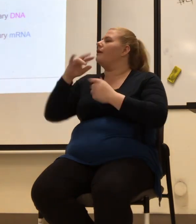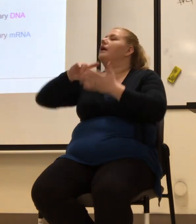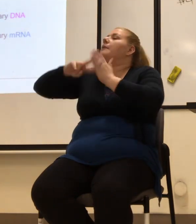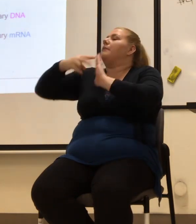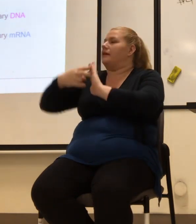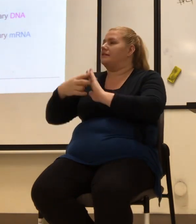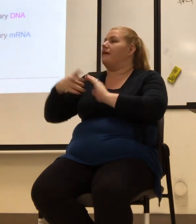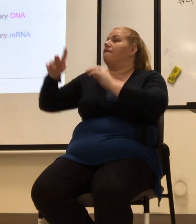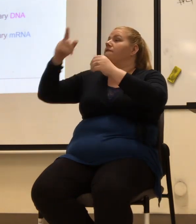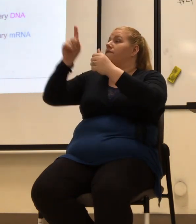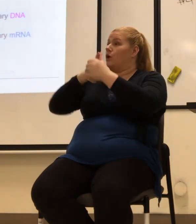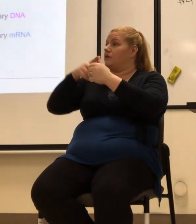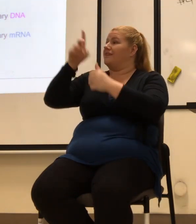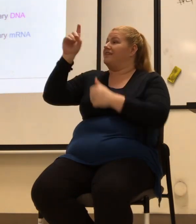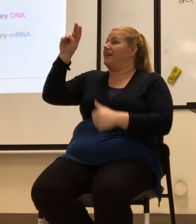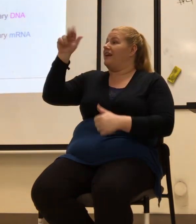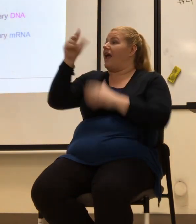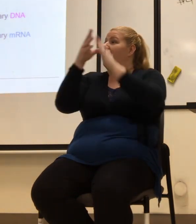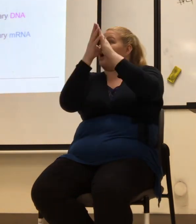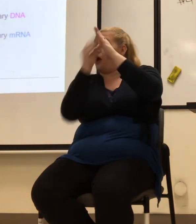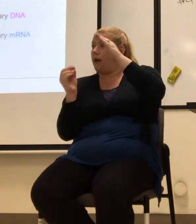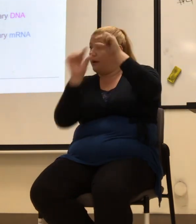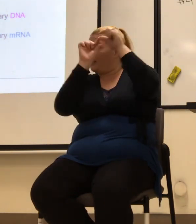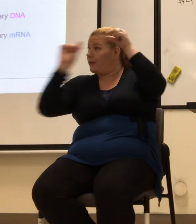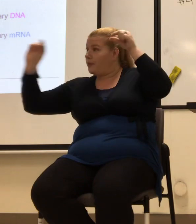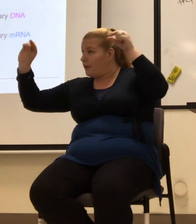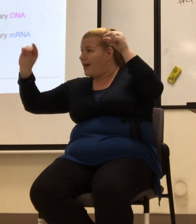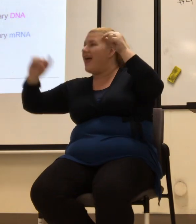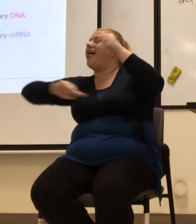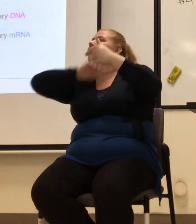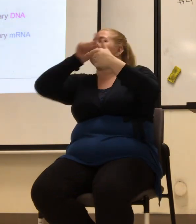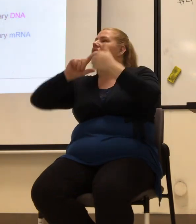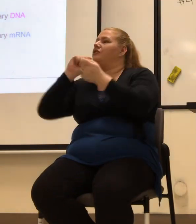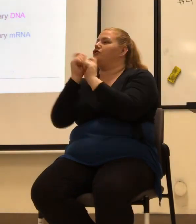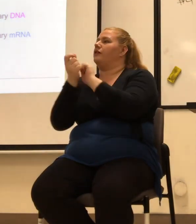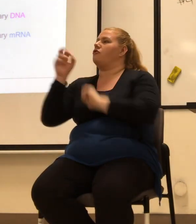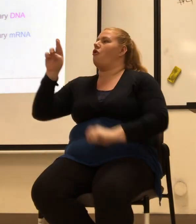U. Yeah, it's U. This is U again.